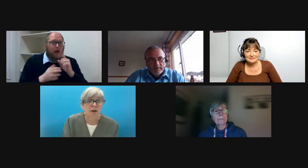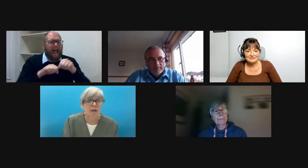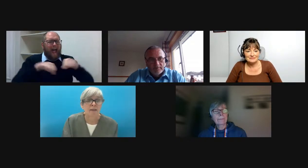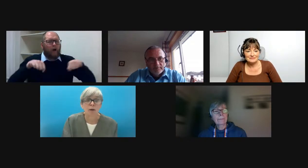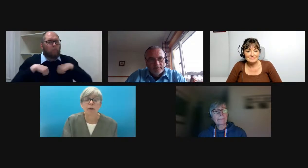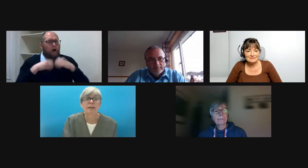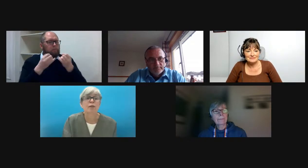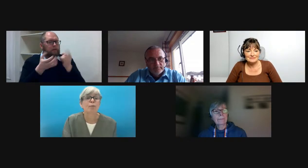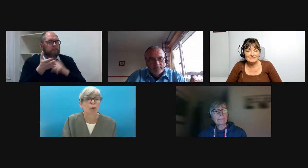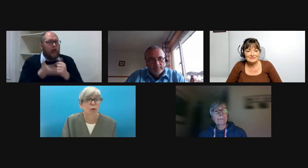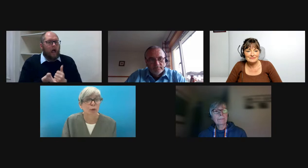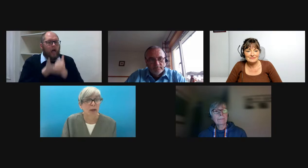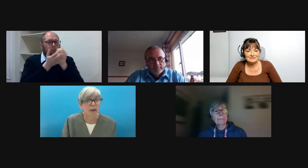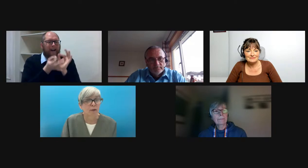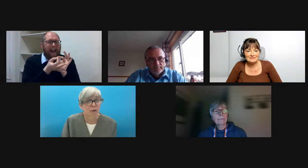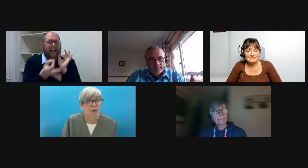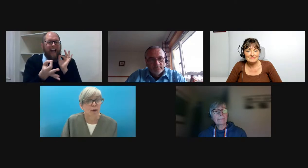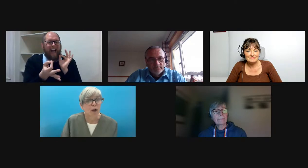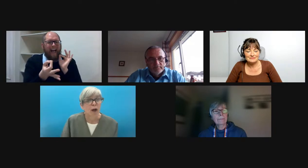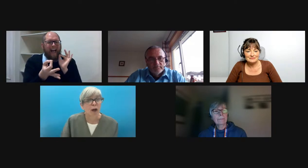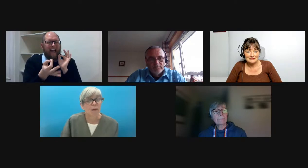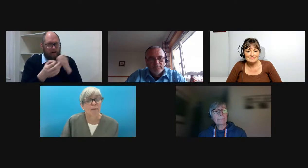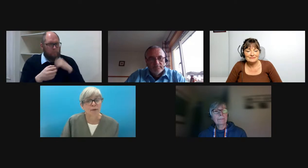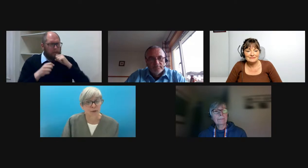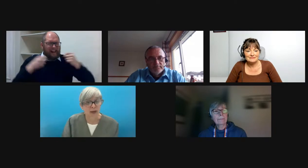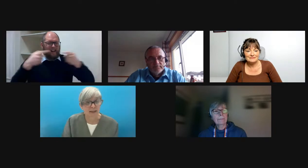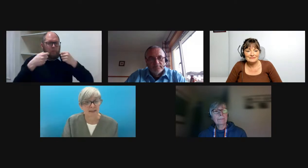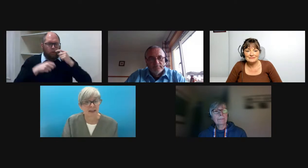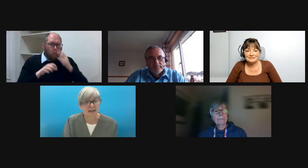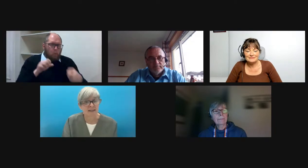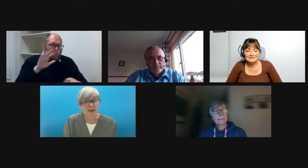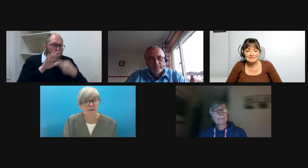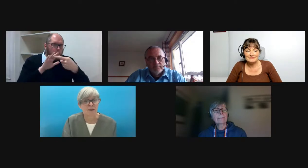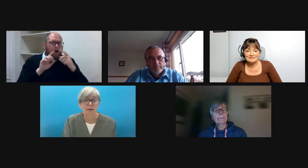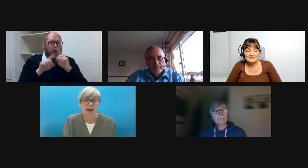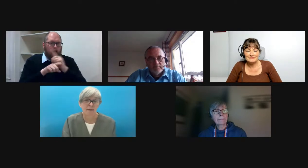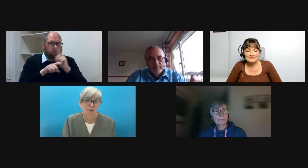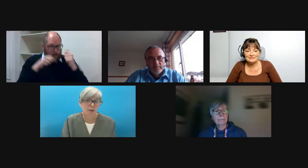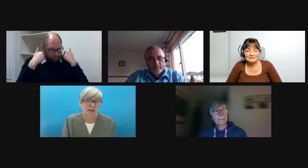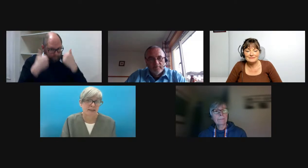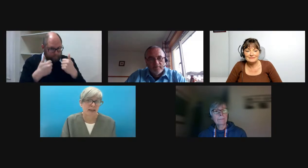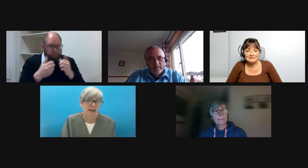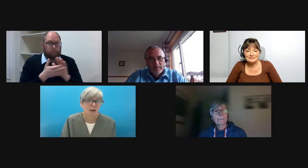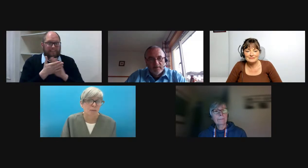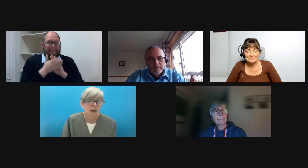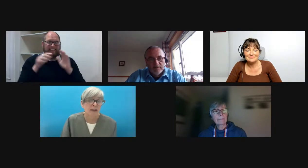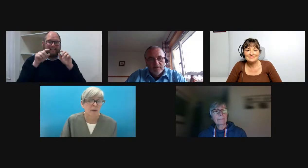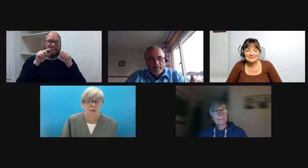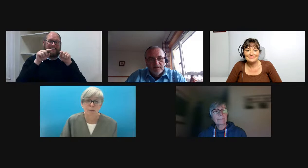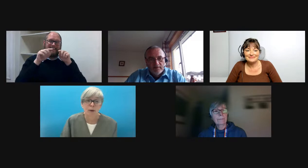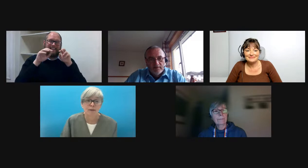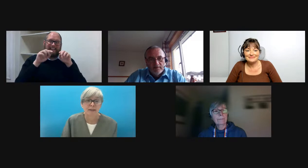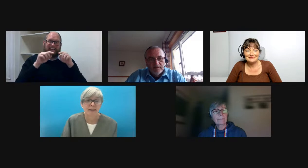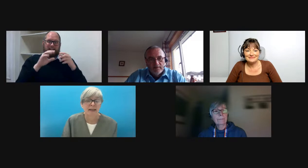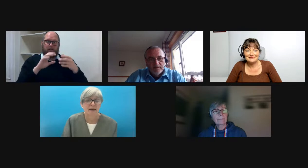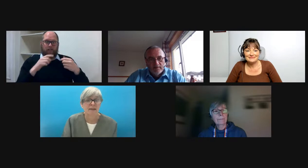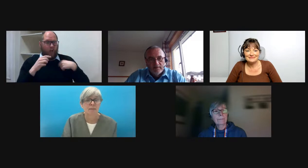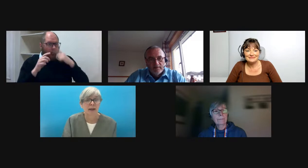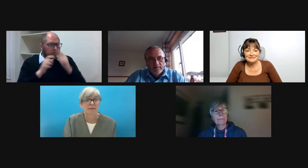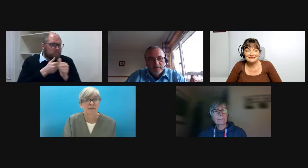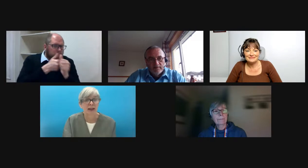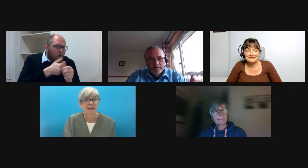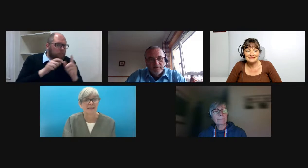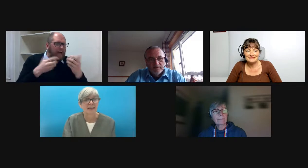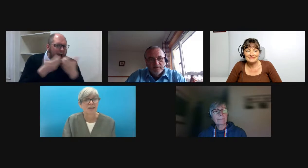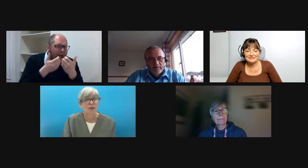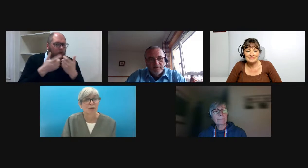BDA Scotland and we can support you getting through to that service. We have a BSL helpline and we'll post the